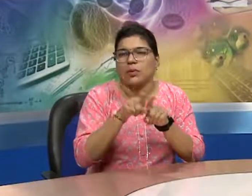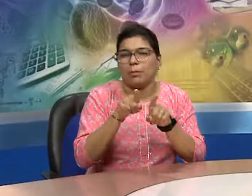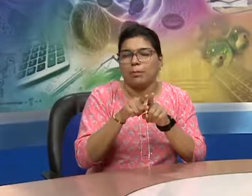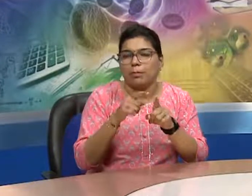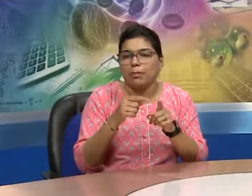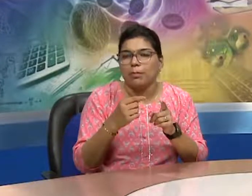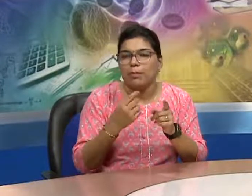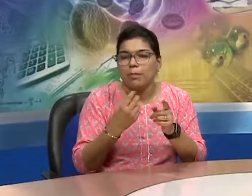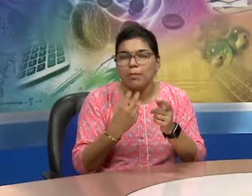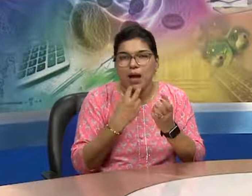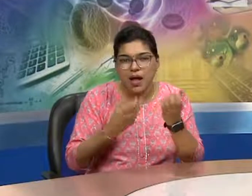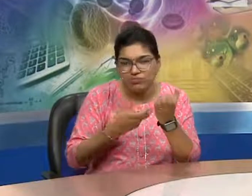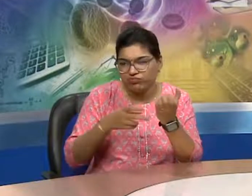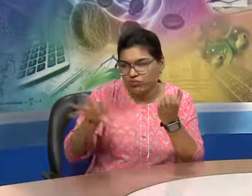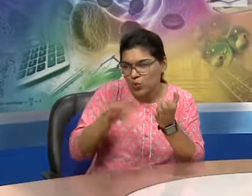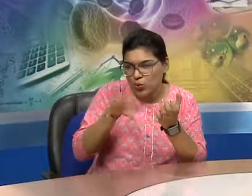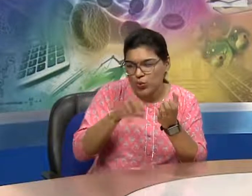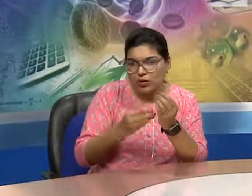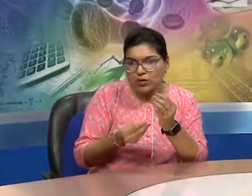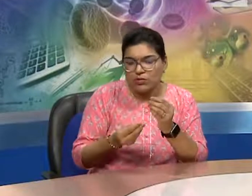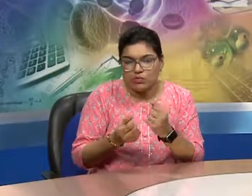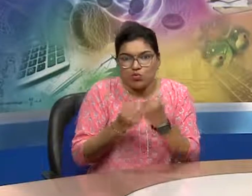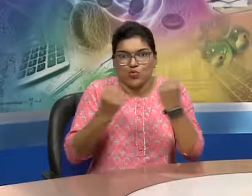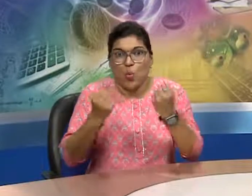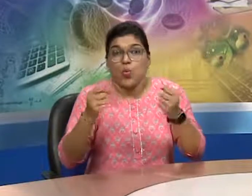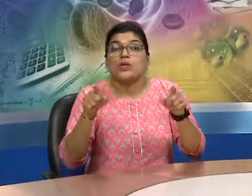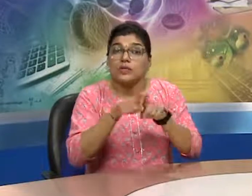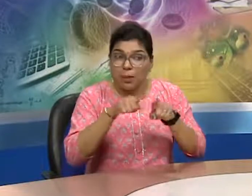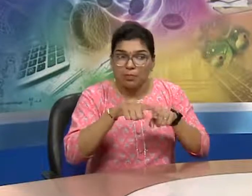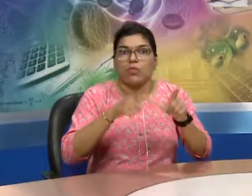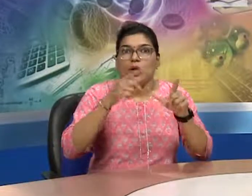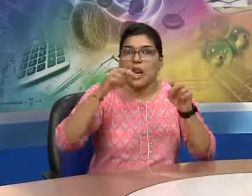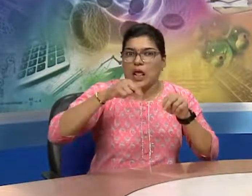nutrients so that they can survive together.